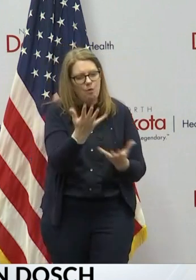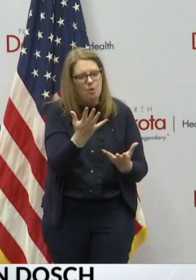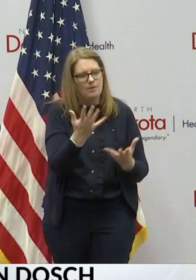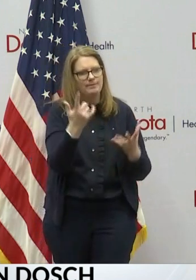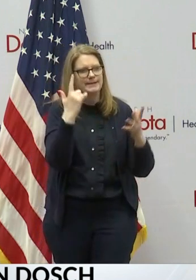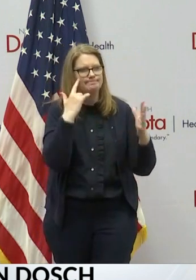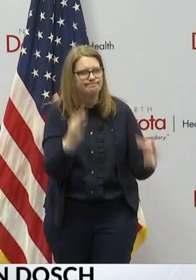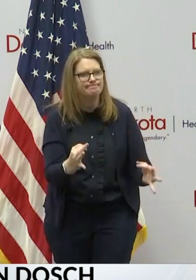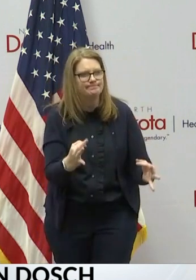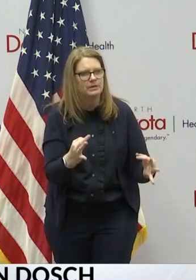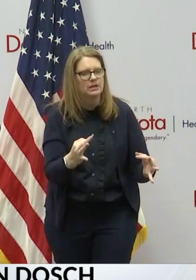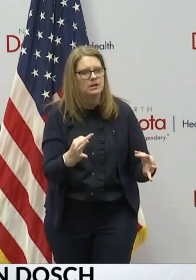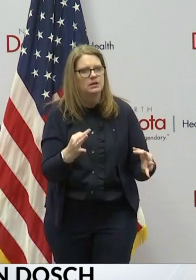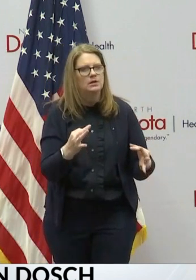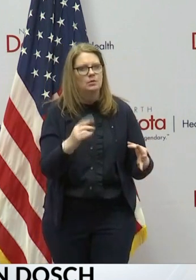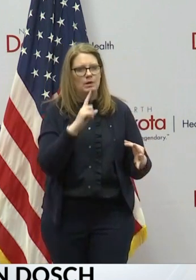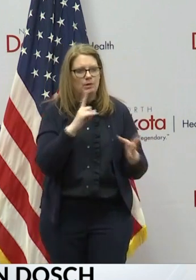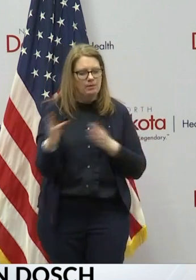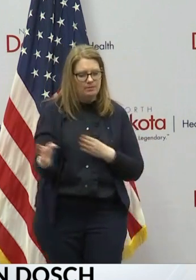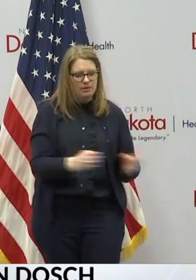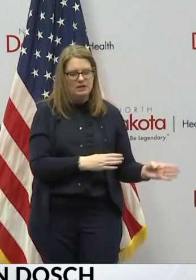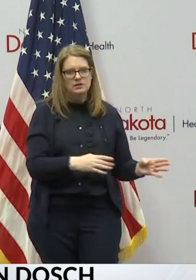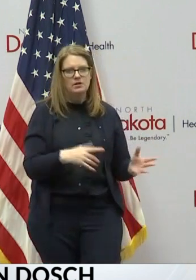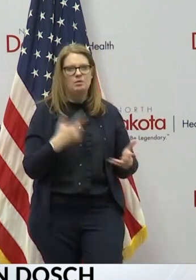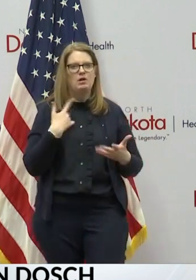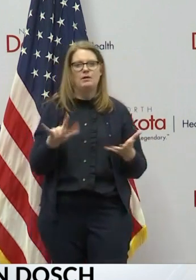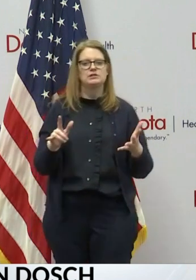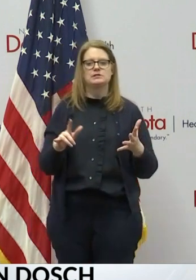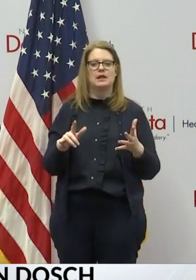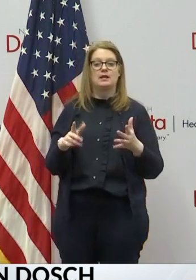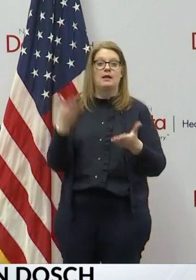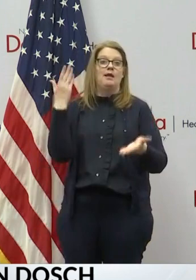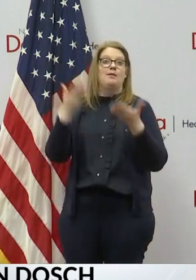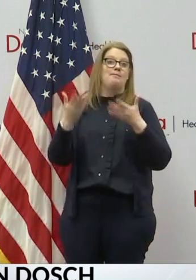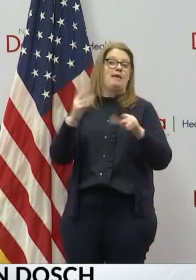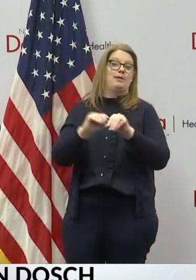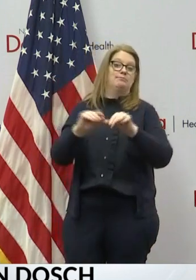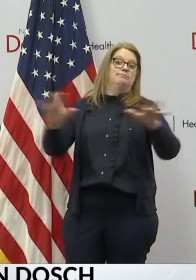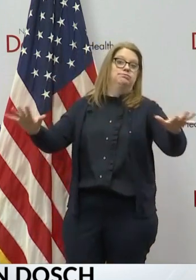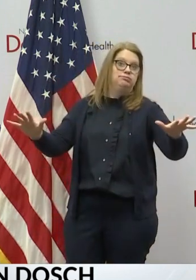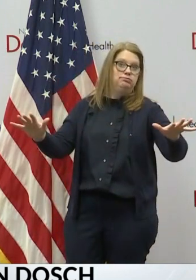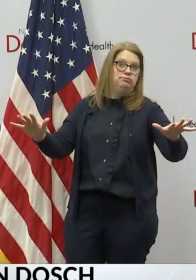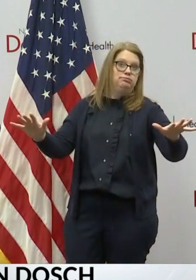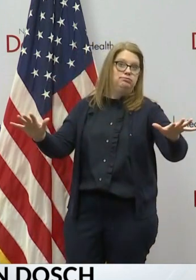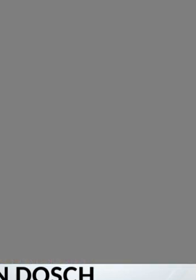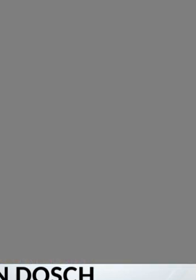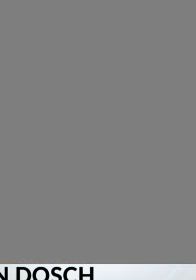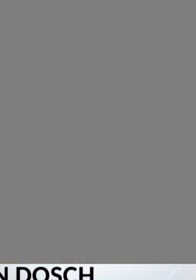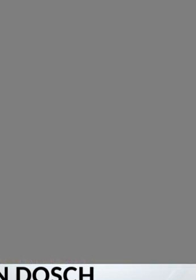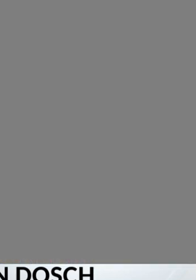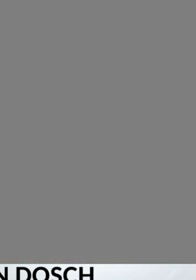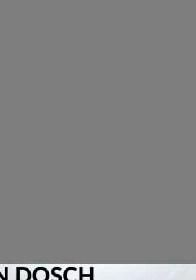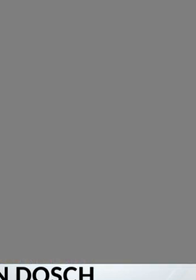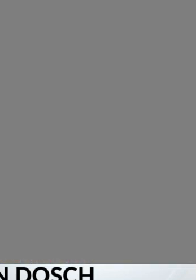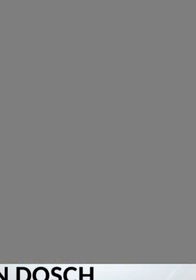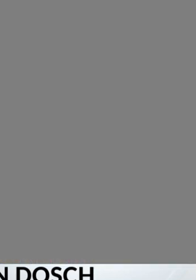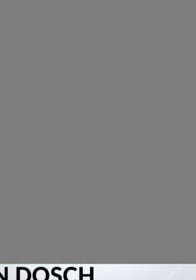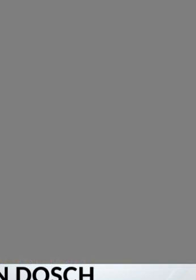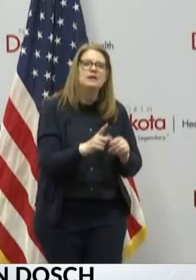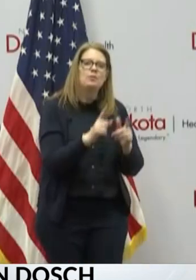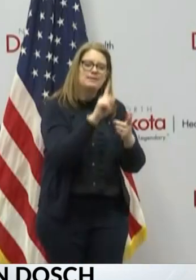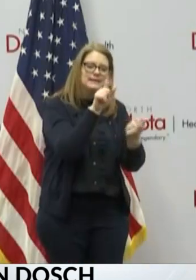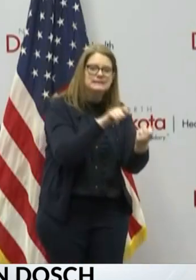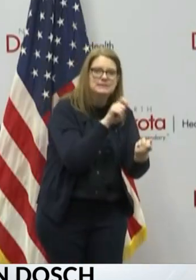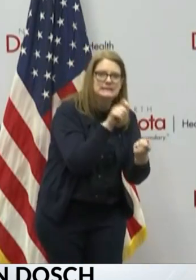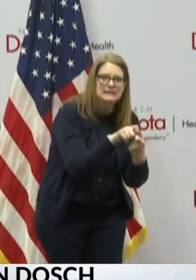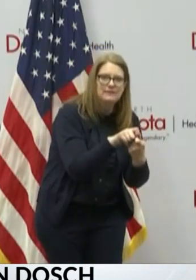we're testing. We don't want to be using a shotgun approach. We want to meet the demands for the citizens who test. We want